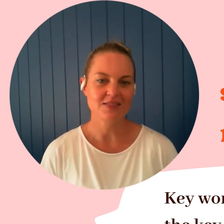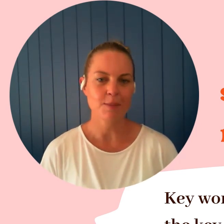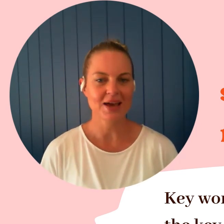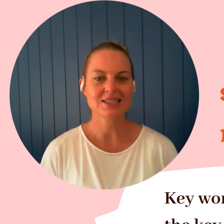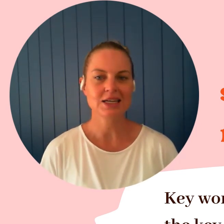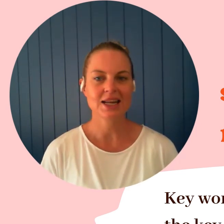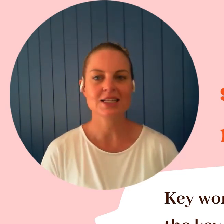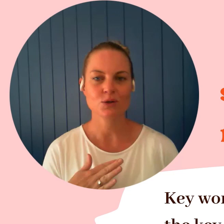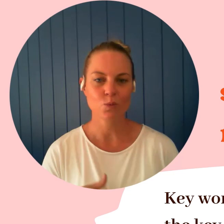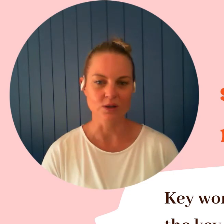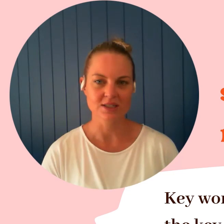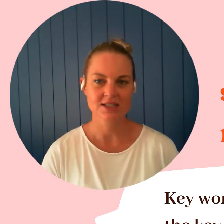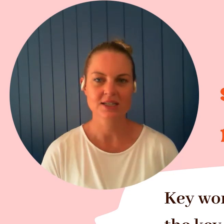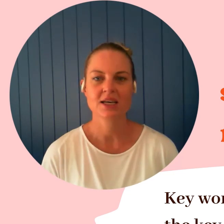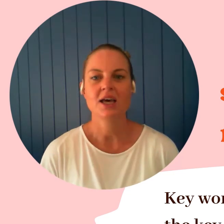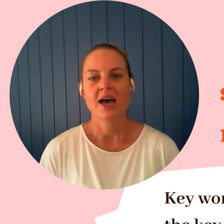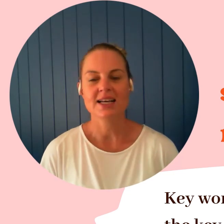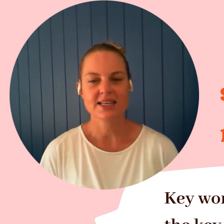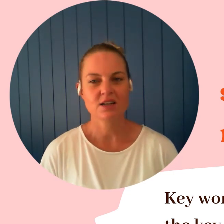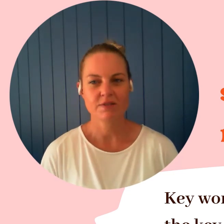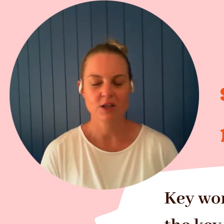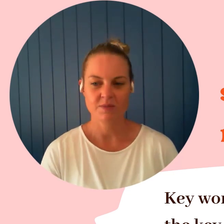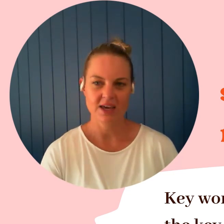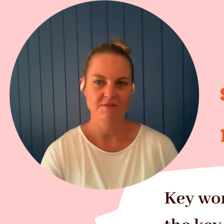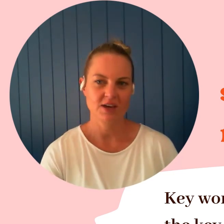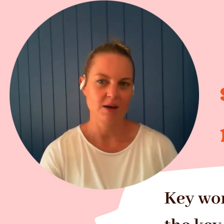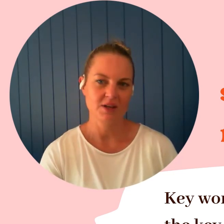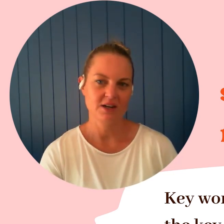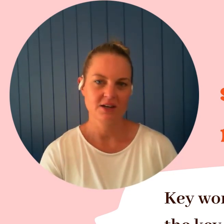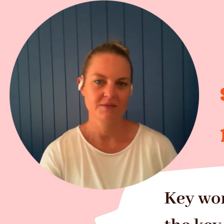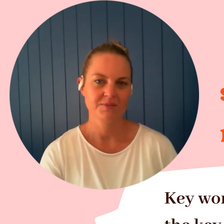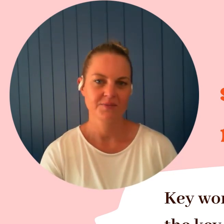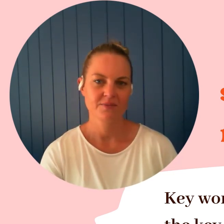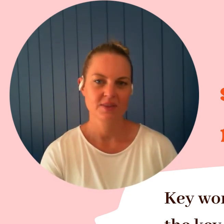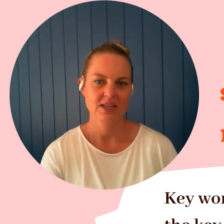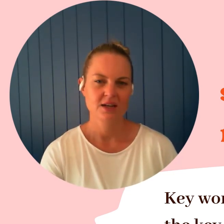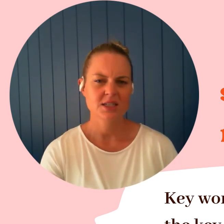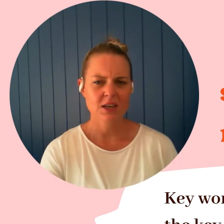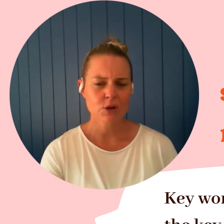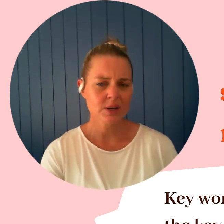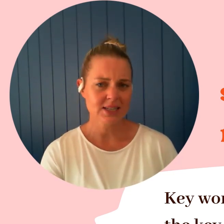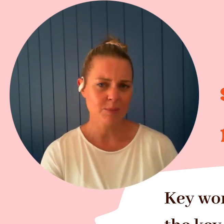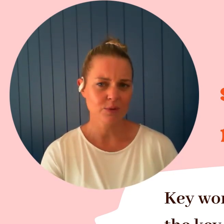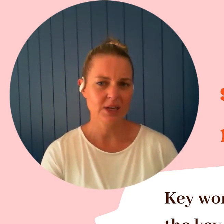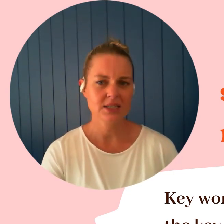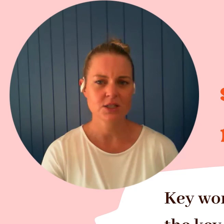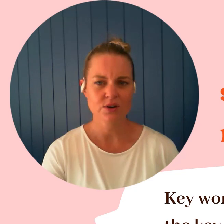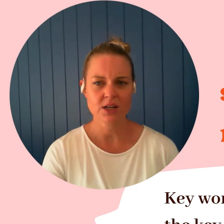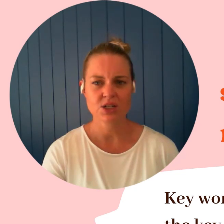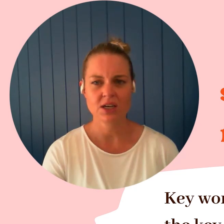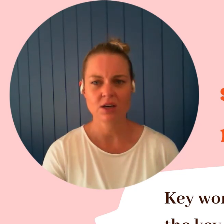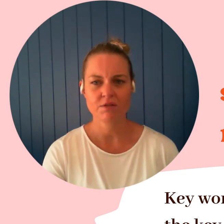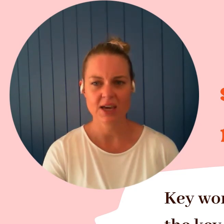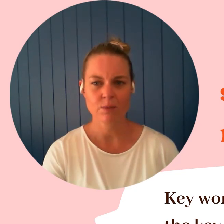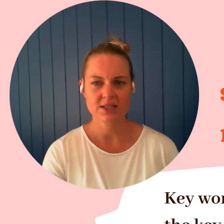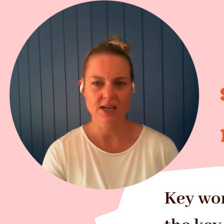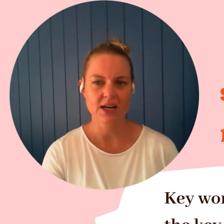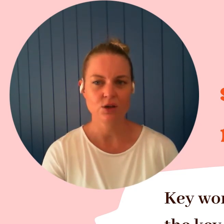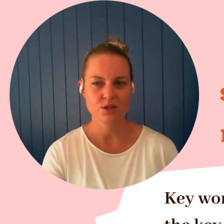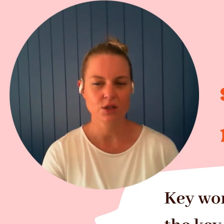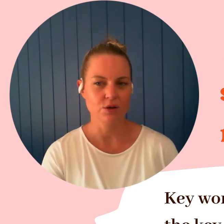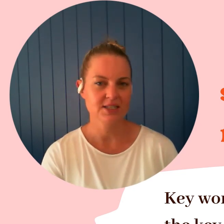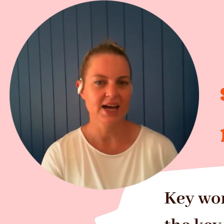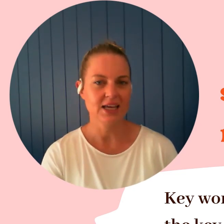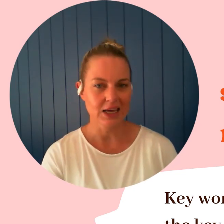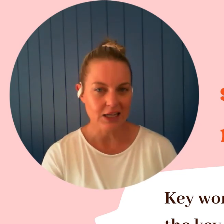communicate their basic needs and wants as they develop their vocabulary. To give you an example, here's the strategy of keyword signing